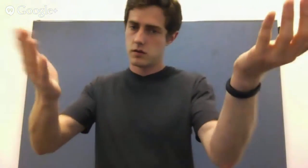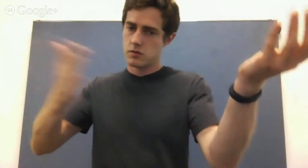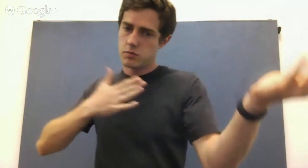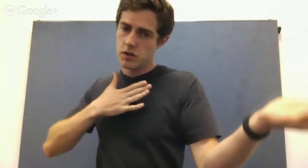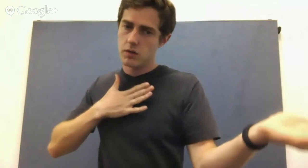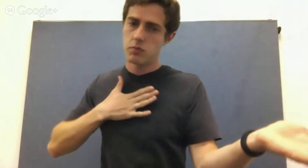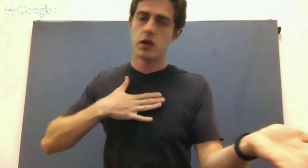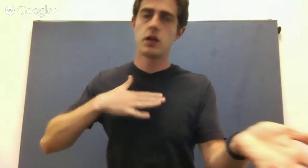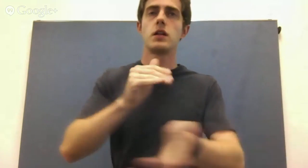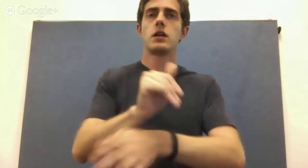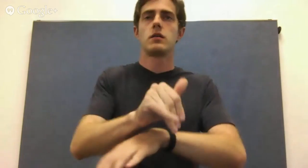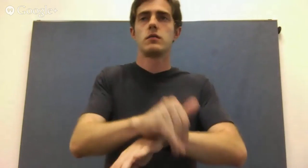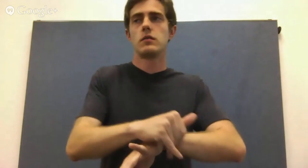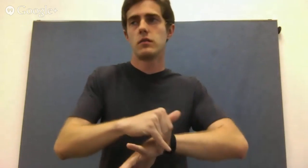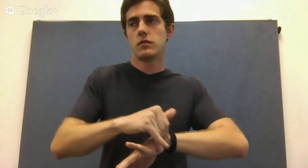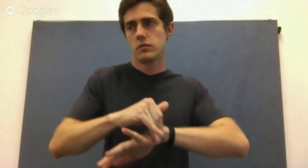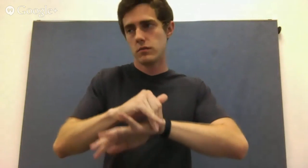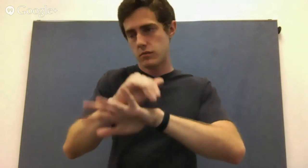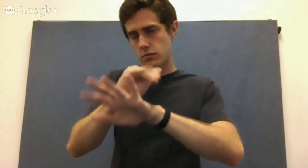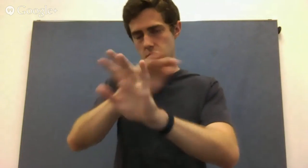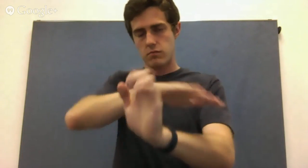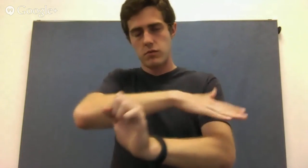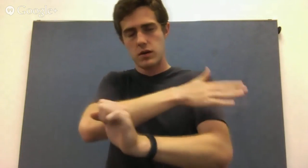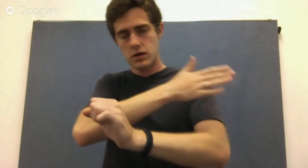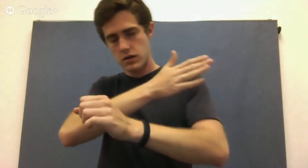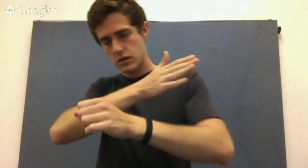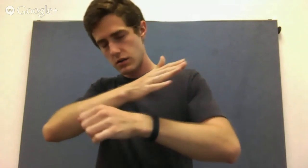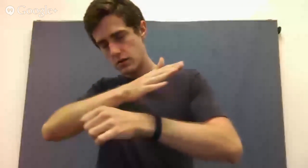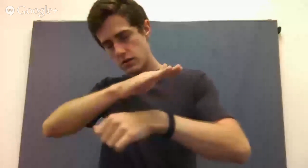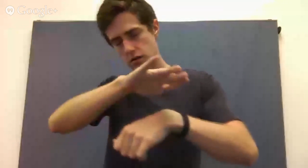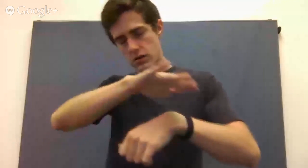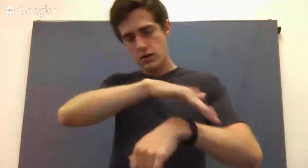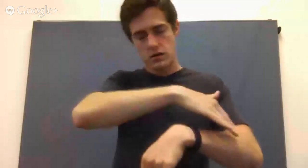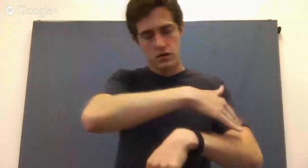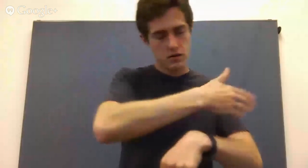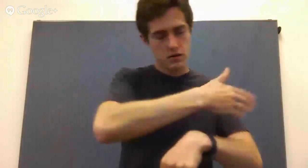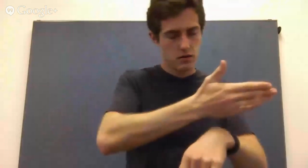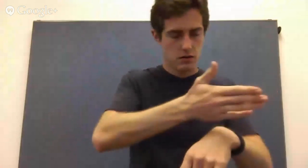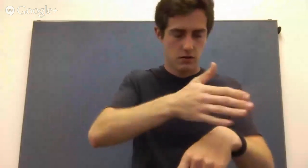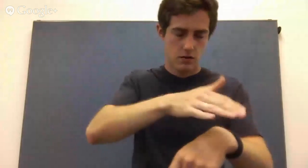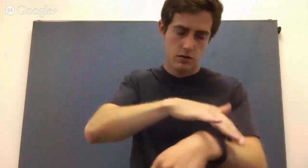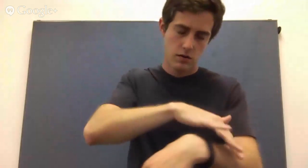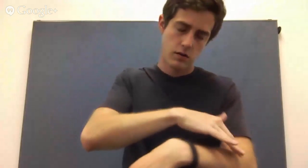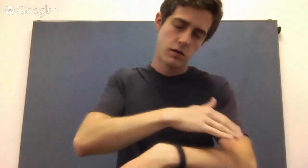my lullaby to leave.